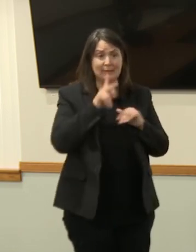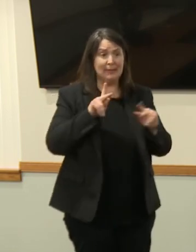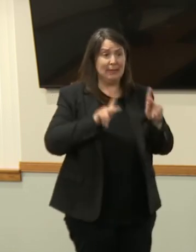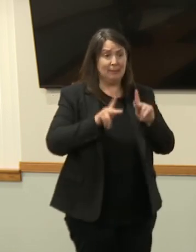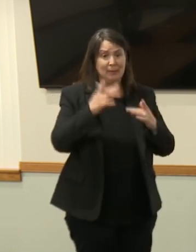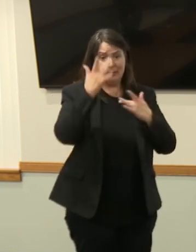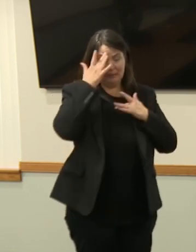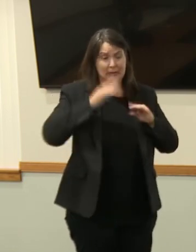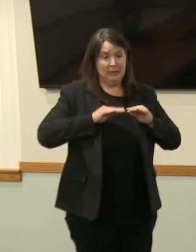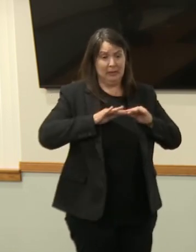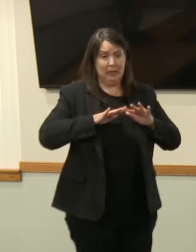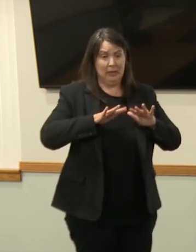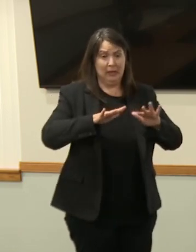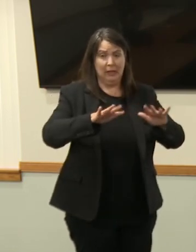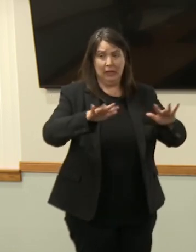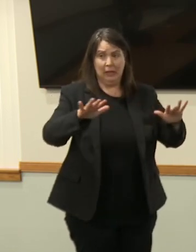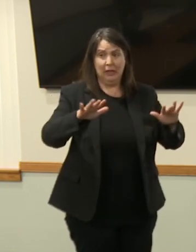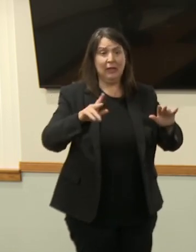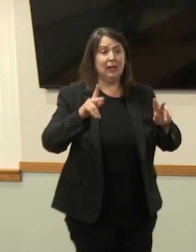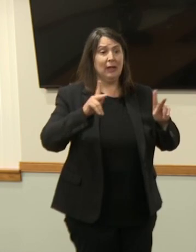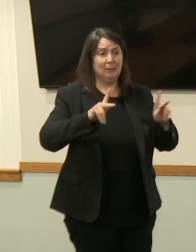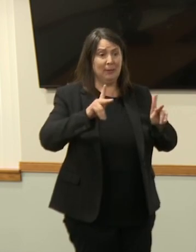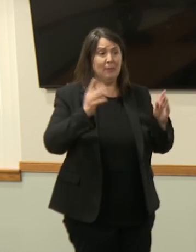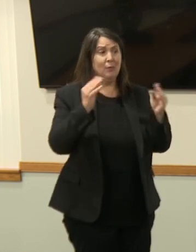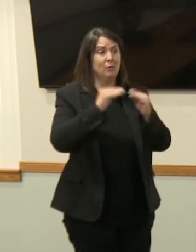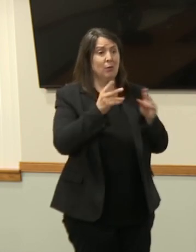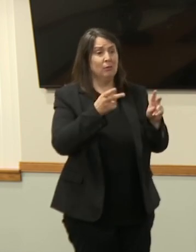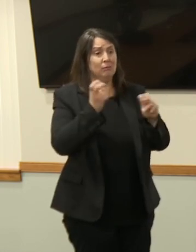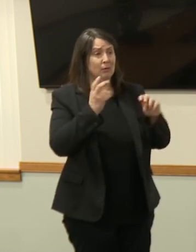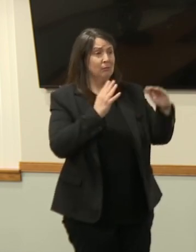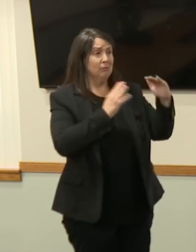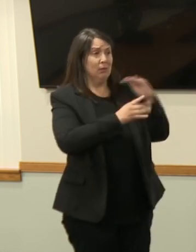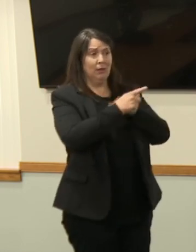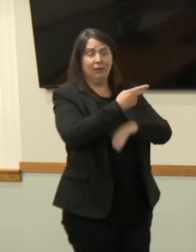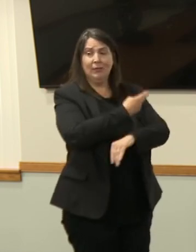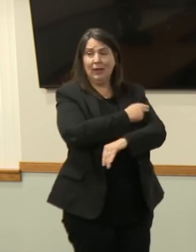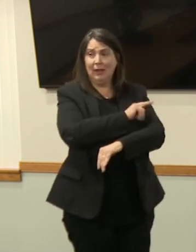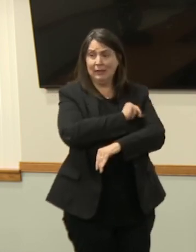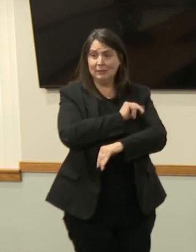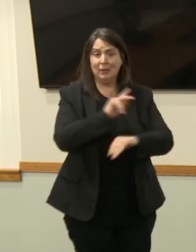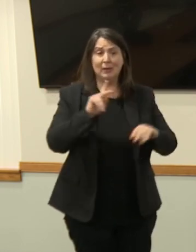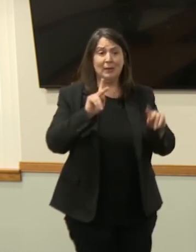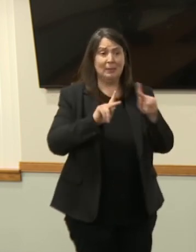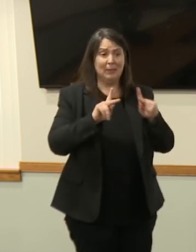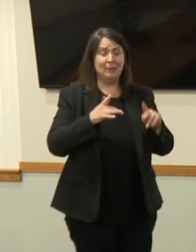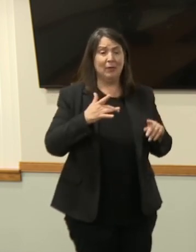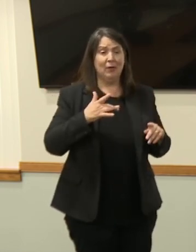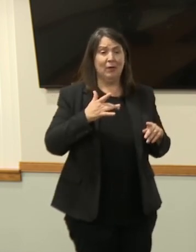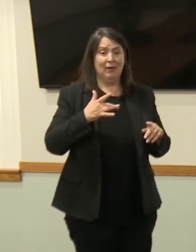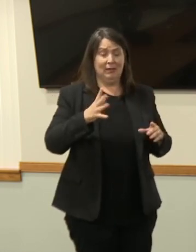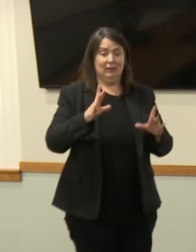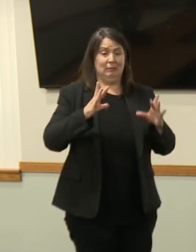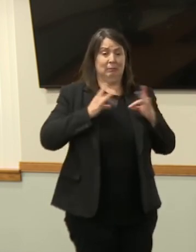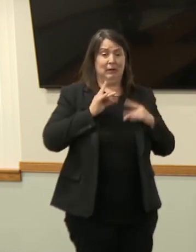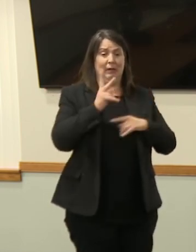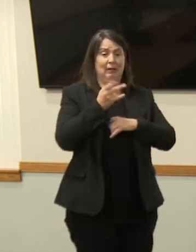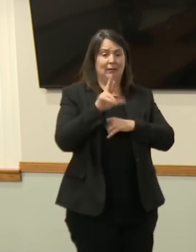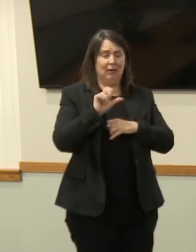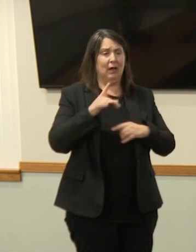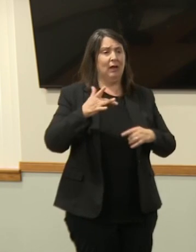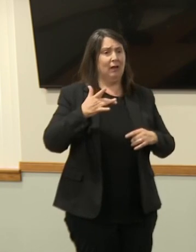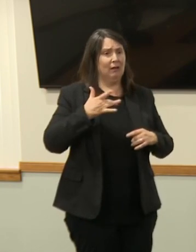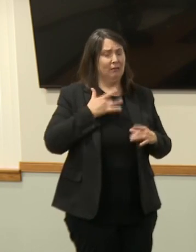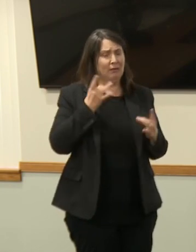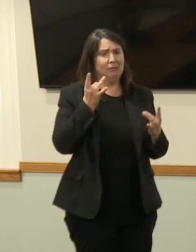those individuals that will have a worse impact on the virus on them increase as well. So again,